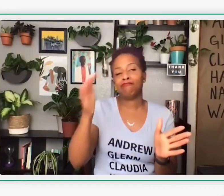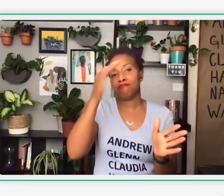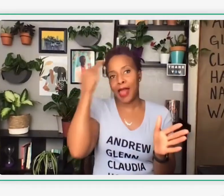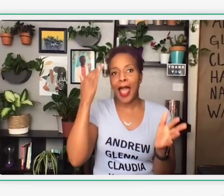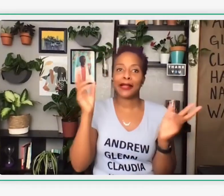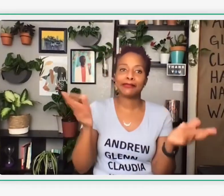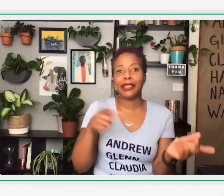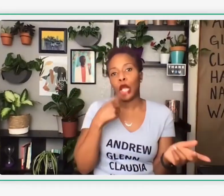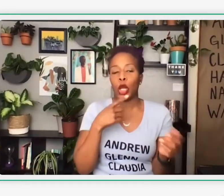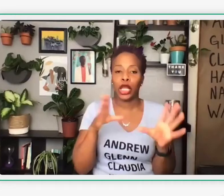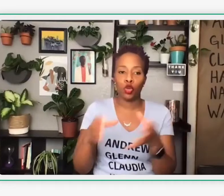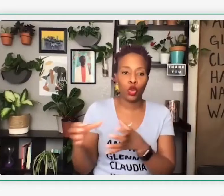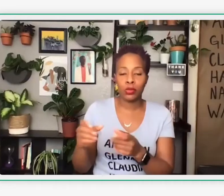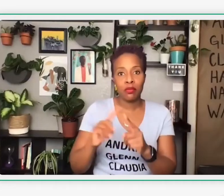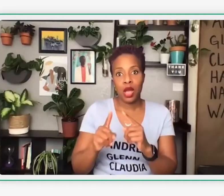And